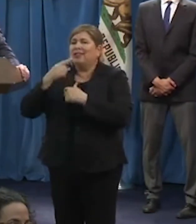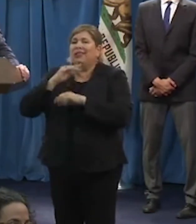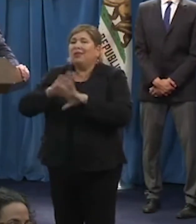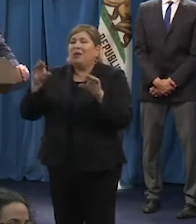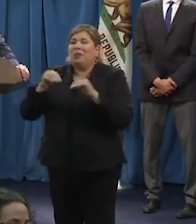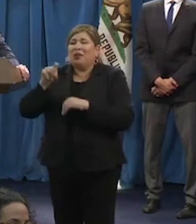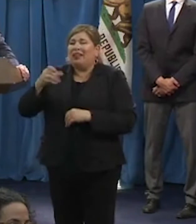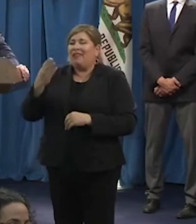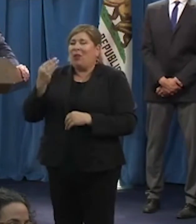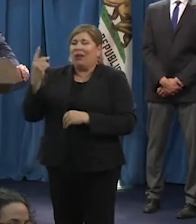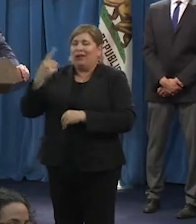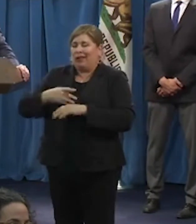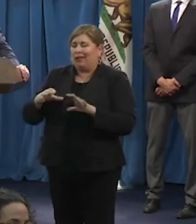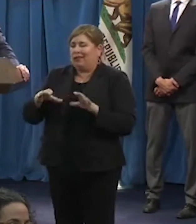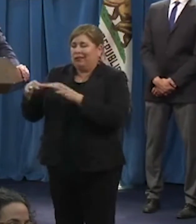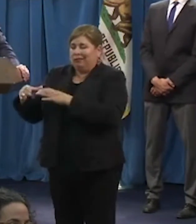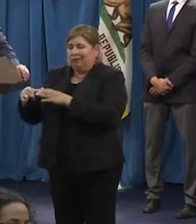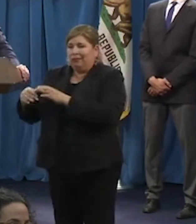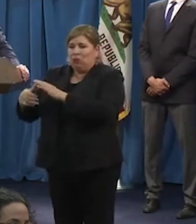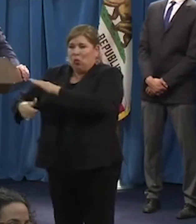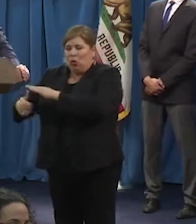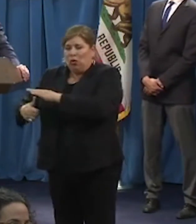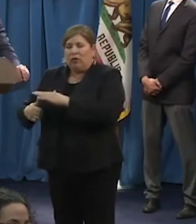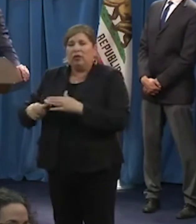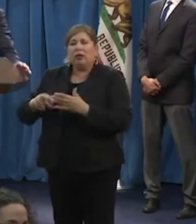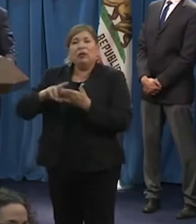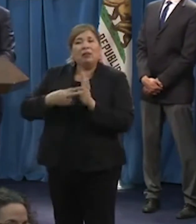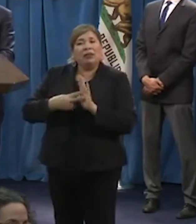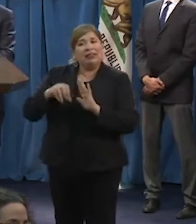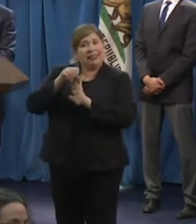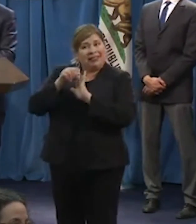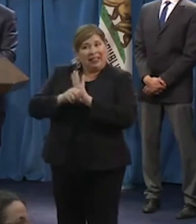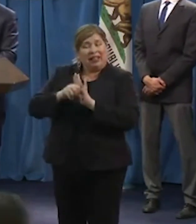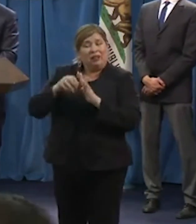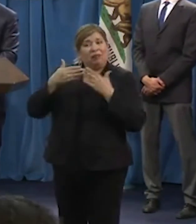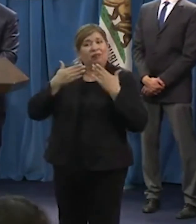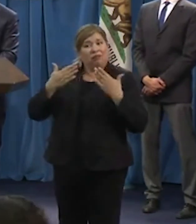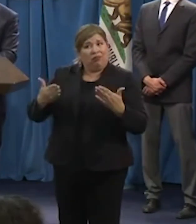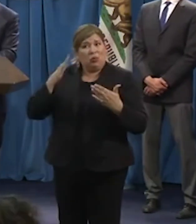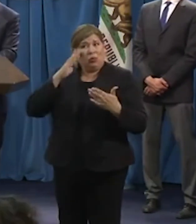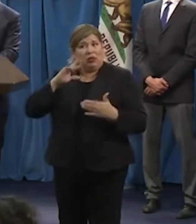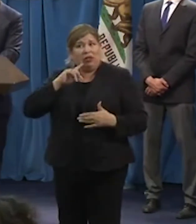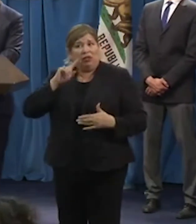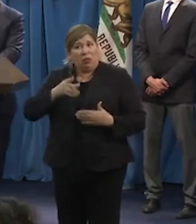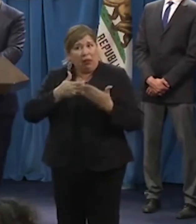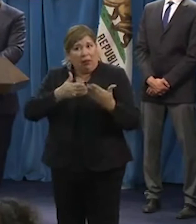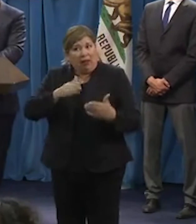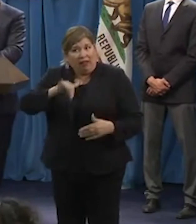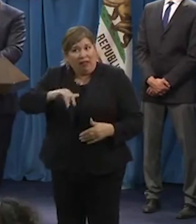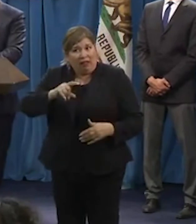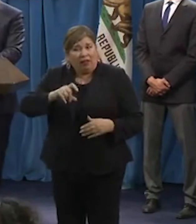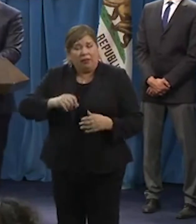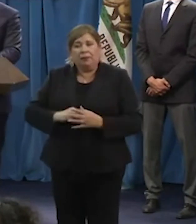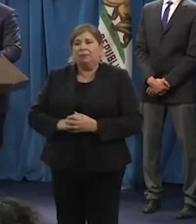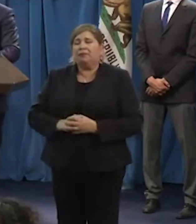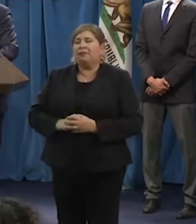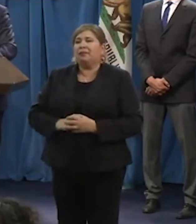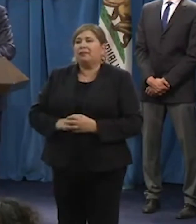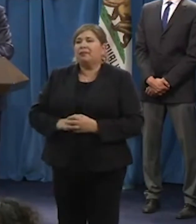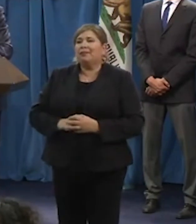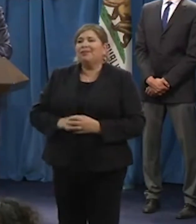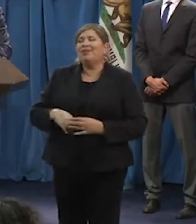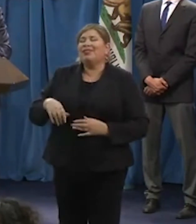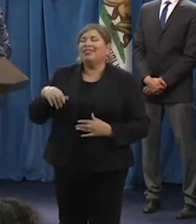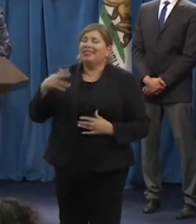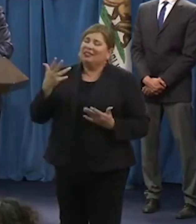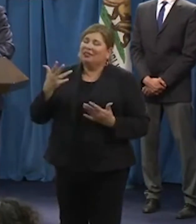sense for the state to also end that recommendation? Well, we'll make that determination, but I can assure you we didn't believe that appropriate for those repatriated